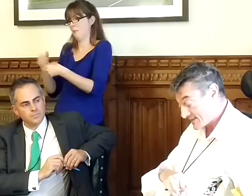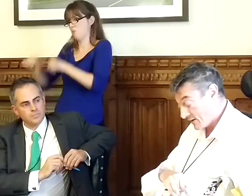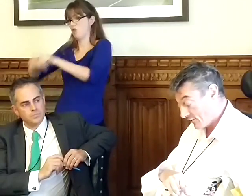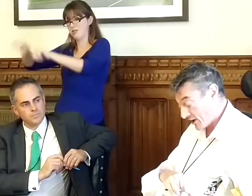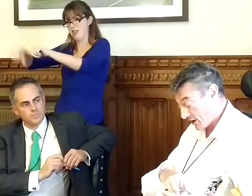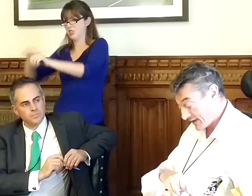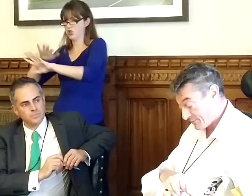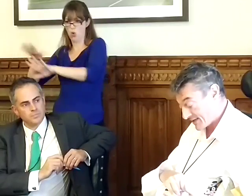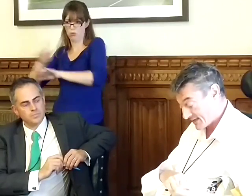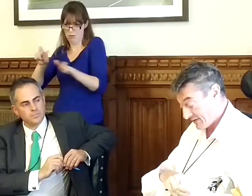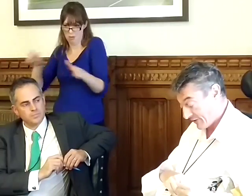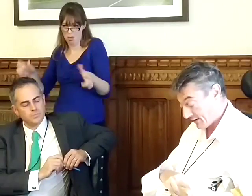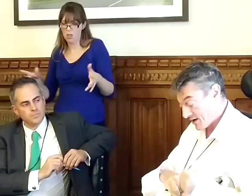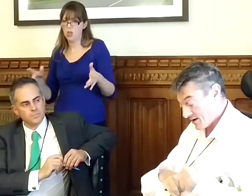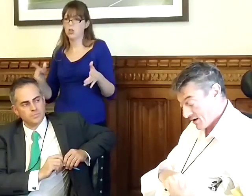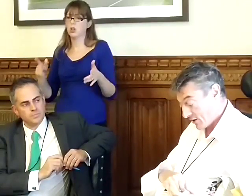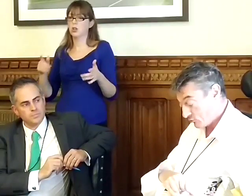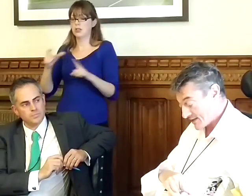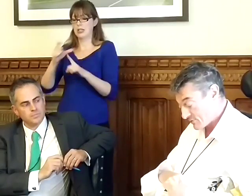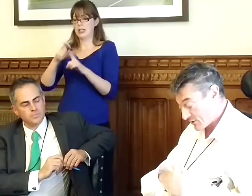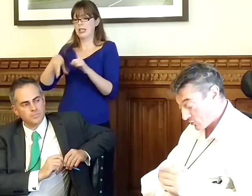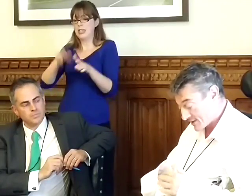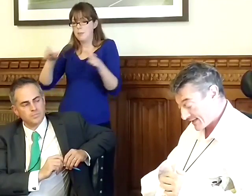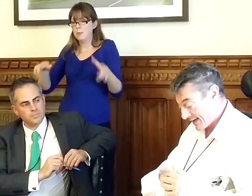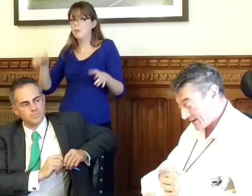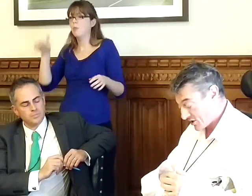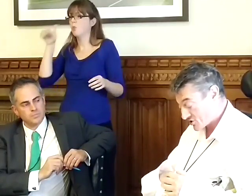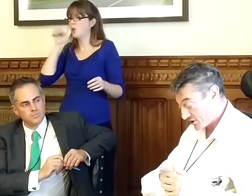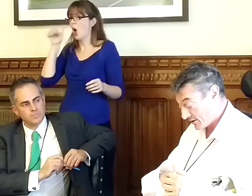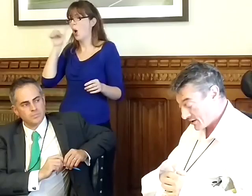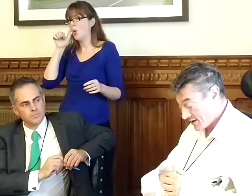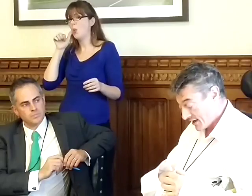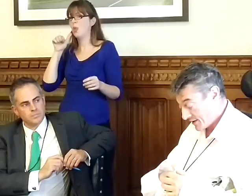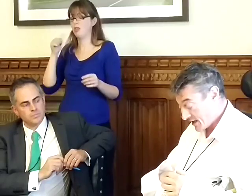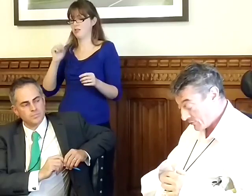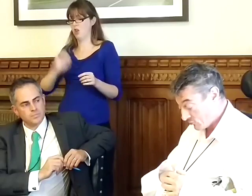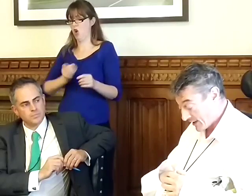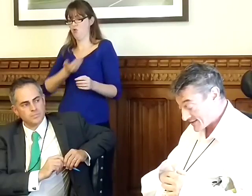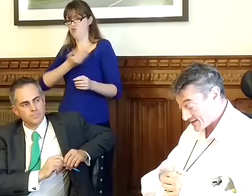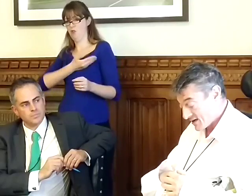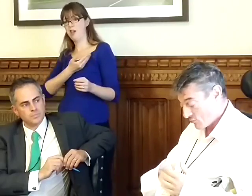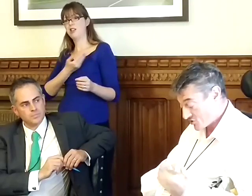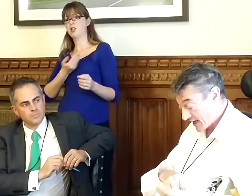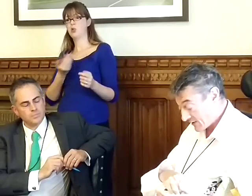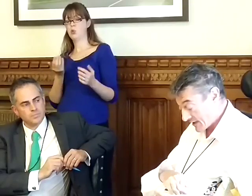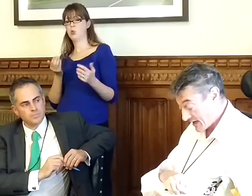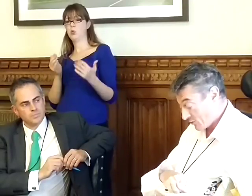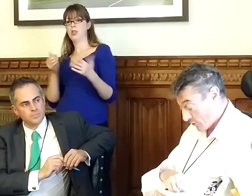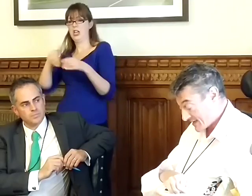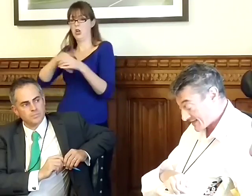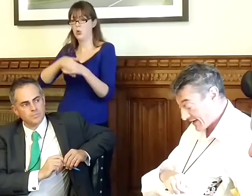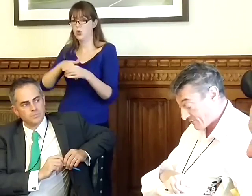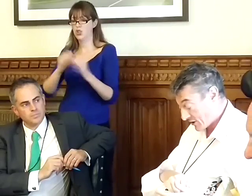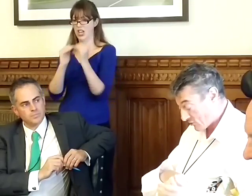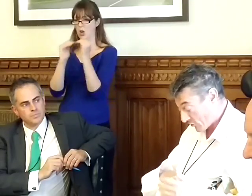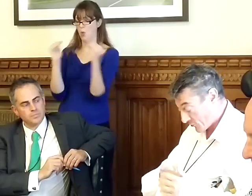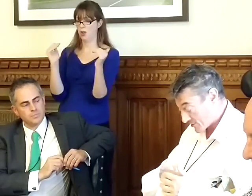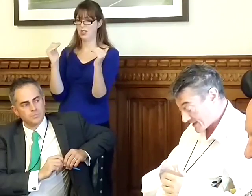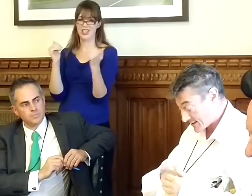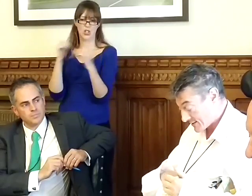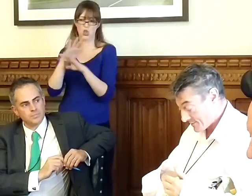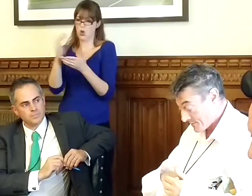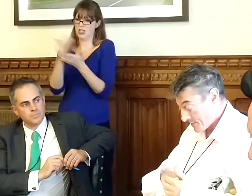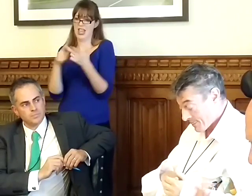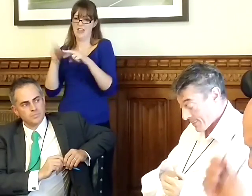Disabled people have always known that our independent living, our rights to equality, inclusion, and human rights would generally not be safe with